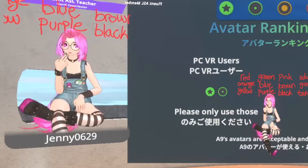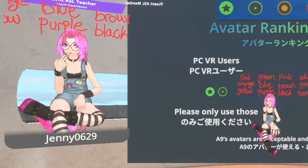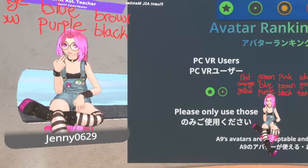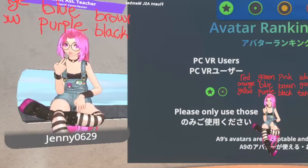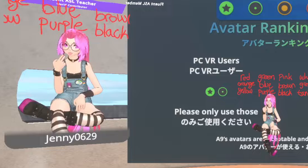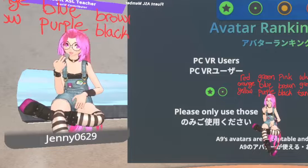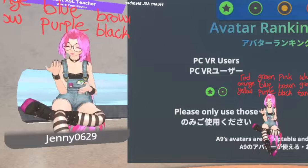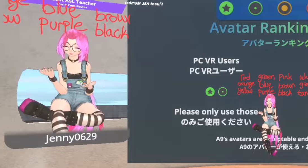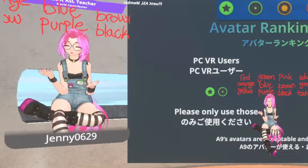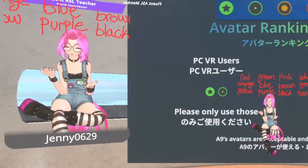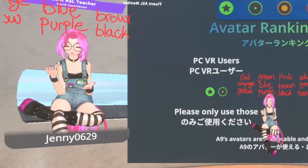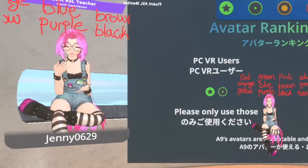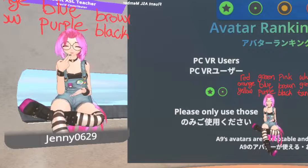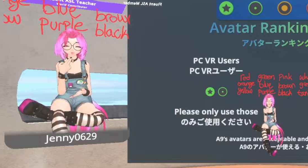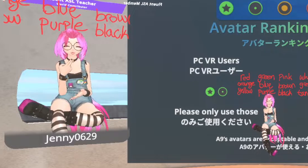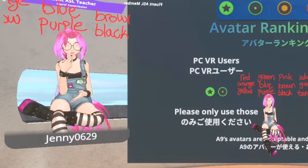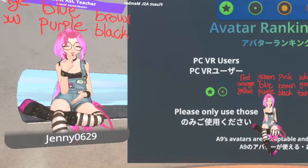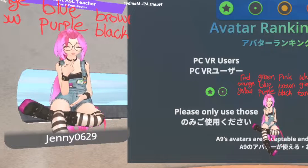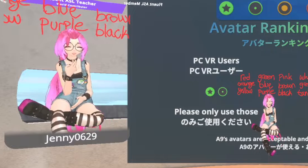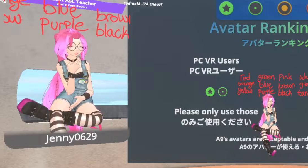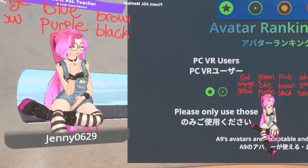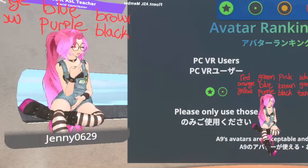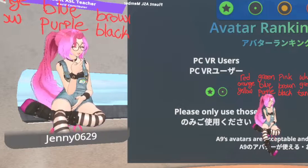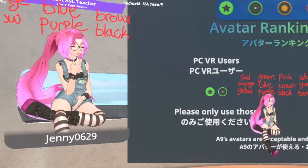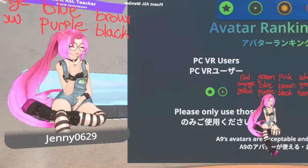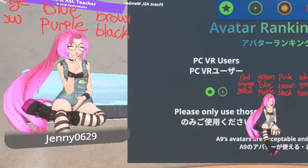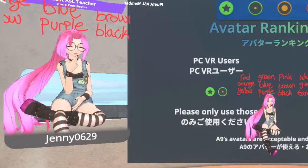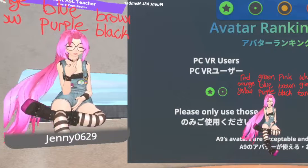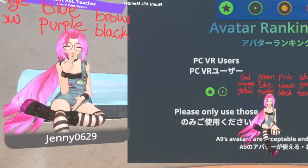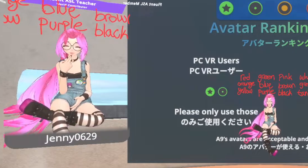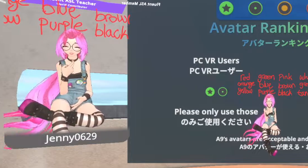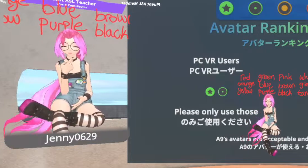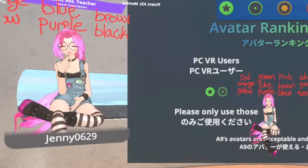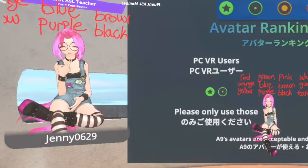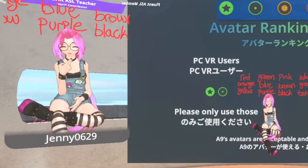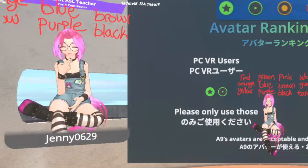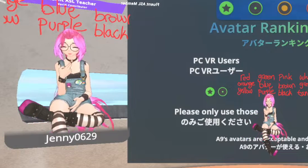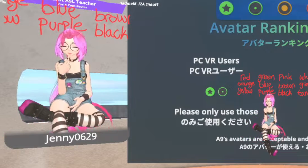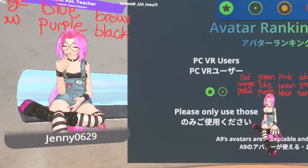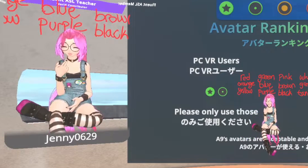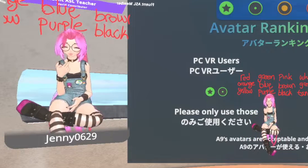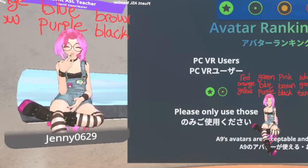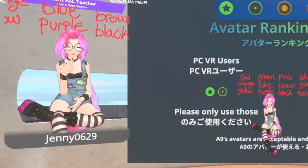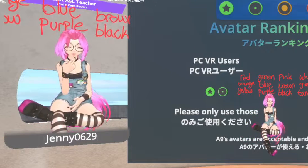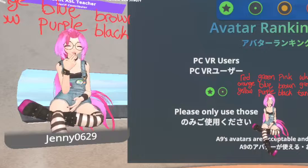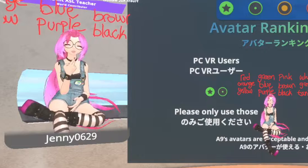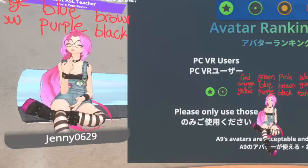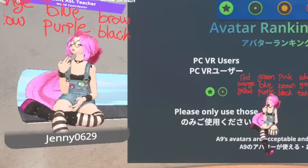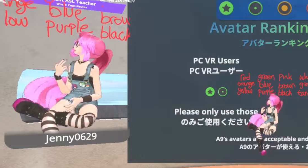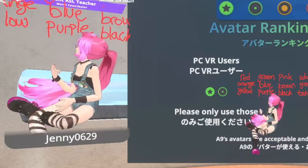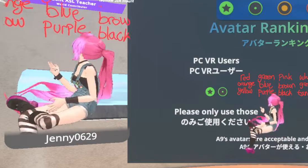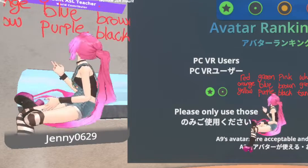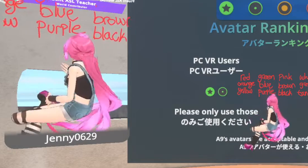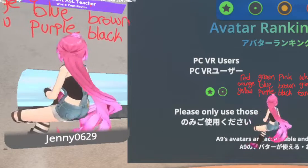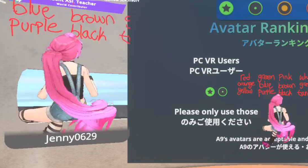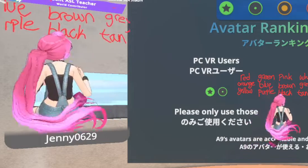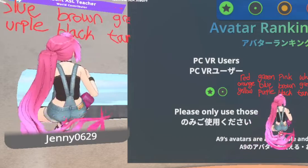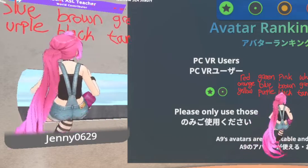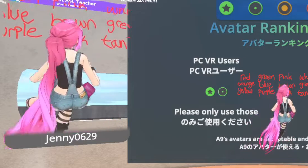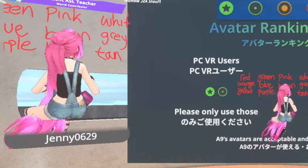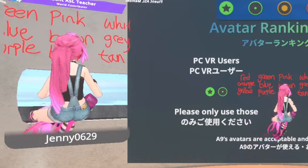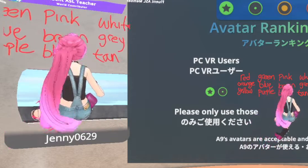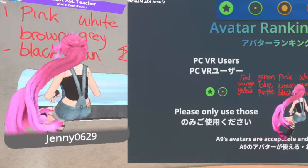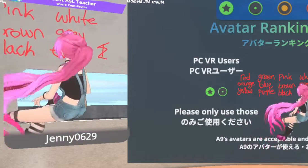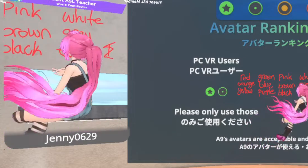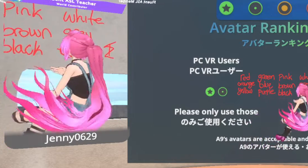pink because I have pink hair. Right? So you're just imagining my old pink beard. When I grow old one day. Pink. Yep.